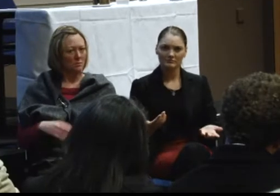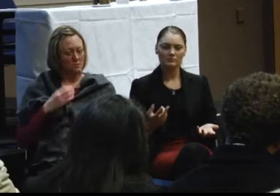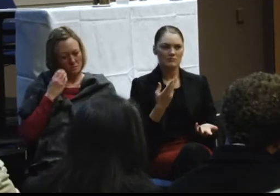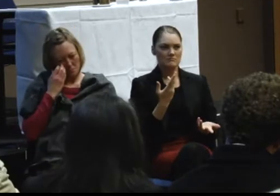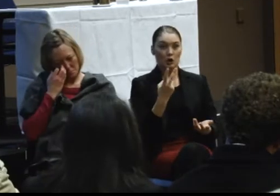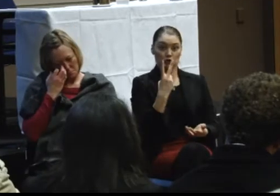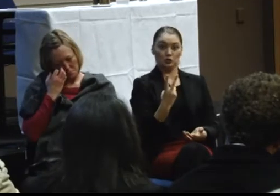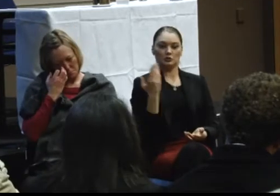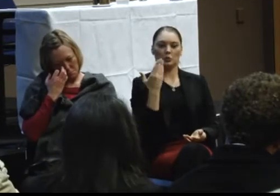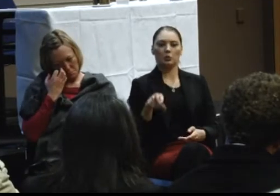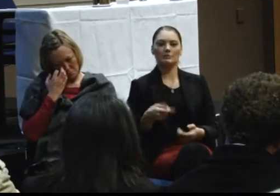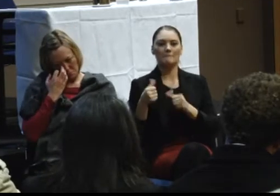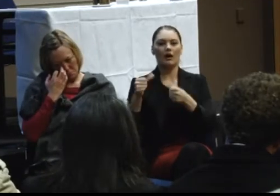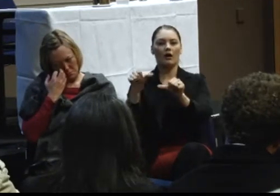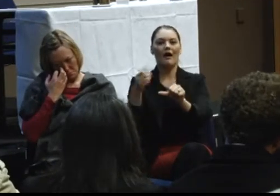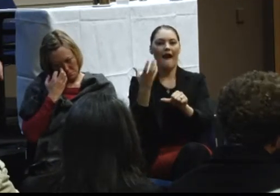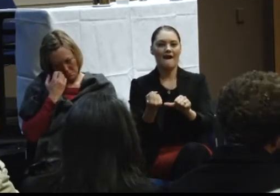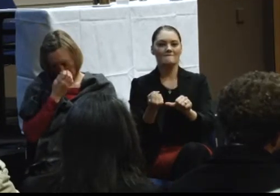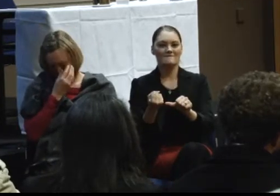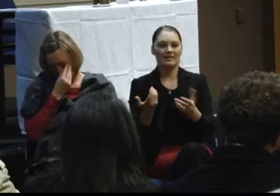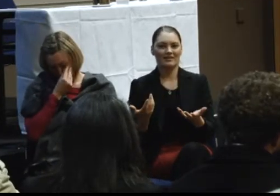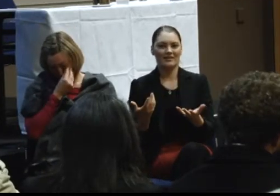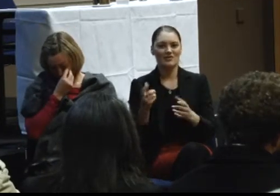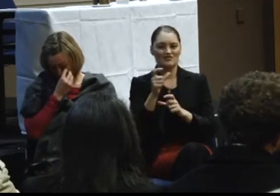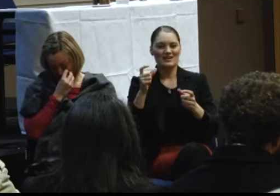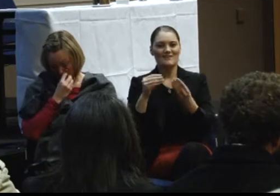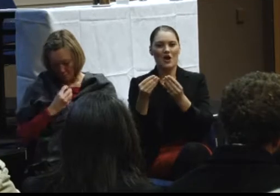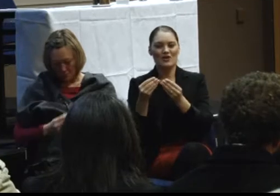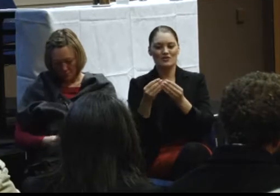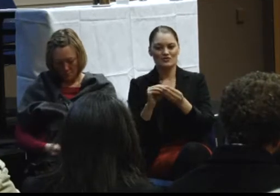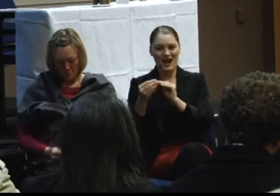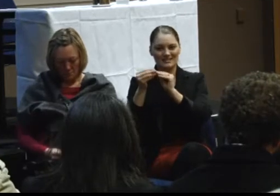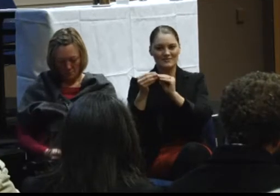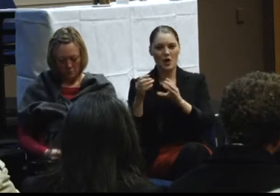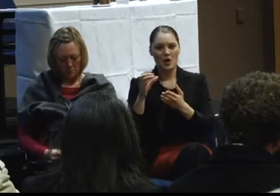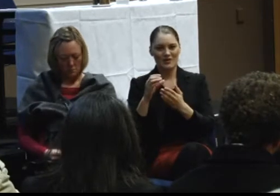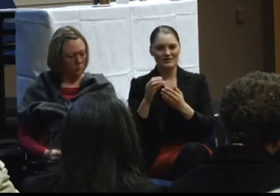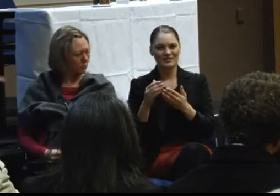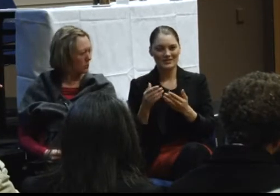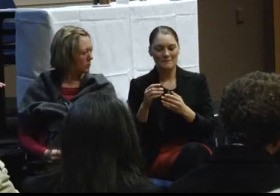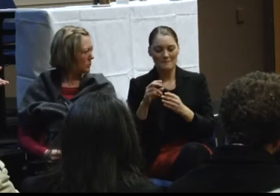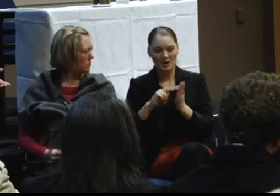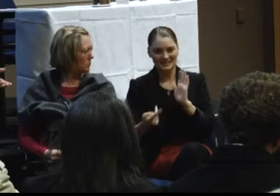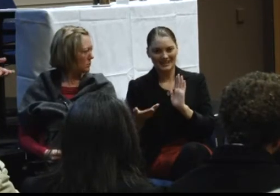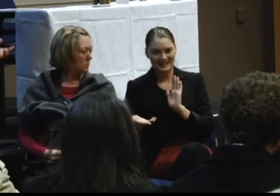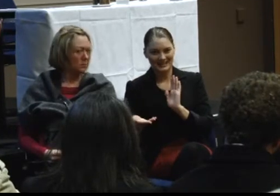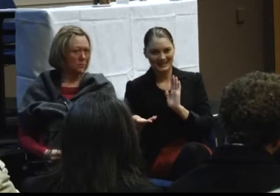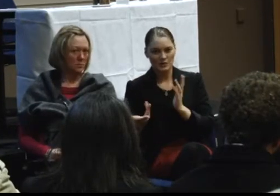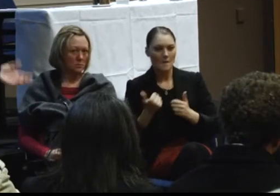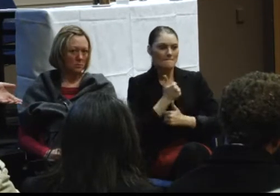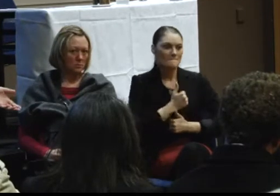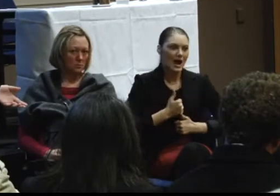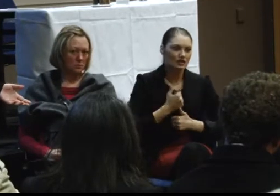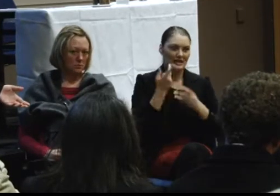two schools in New Zealand that have a Creative Commons policy out of 2,000. And it's, even with the most passionate educators who are